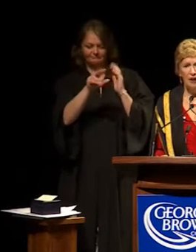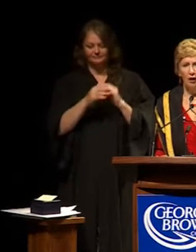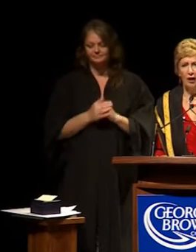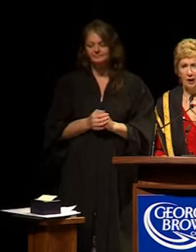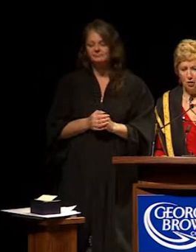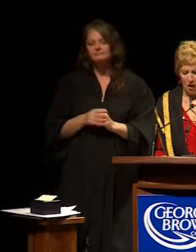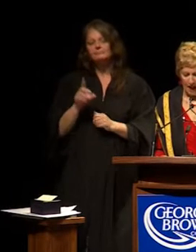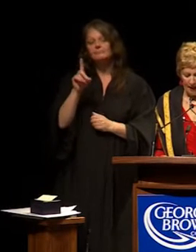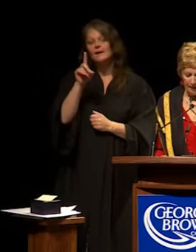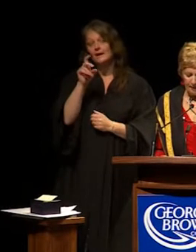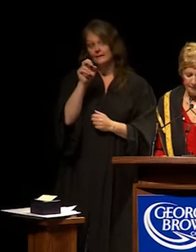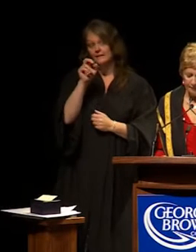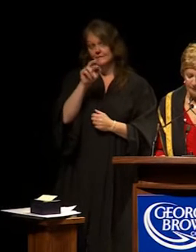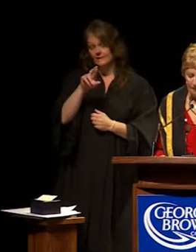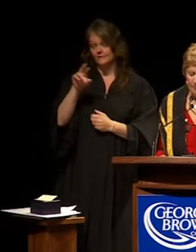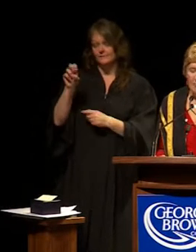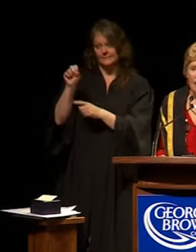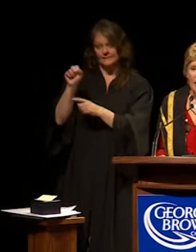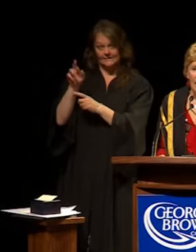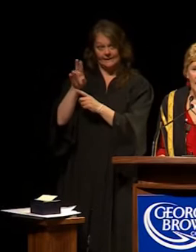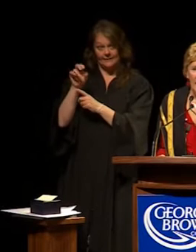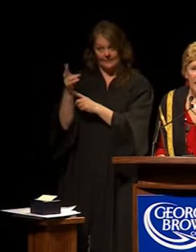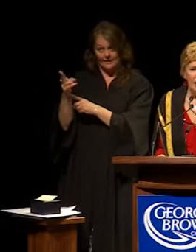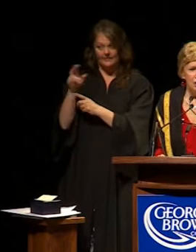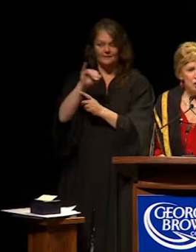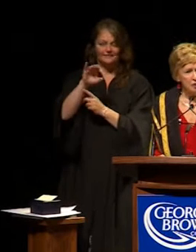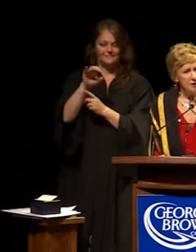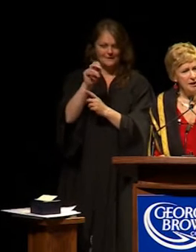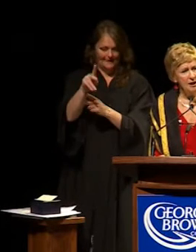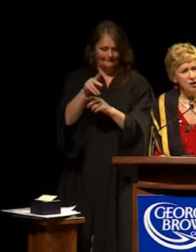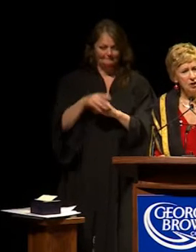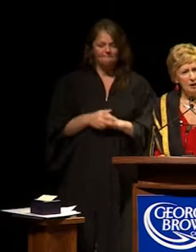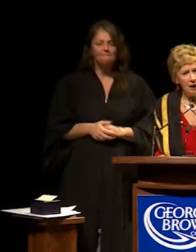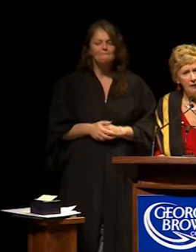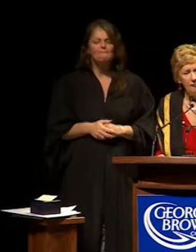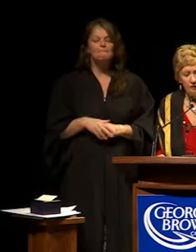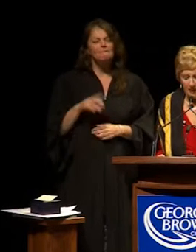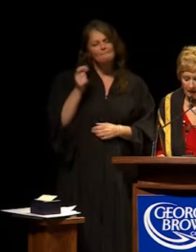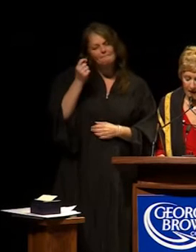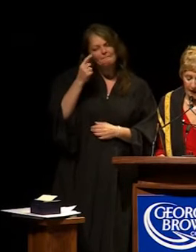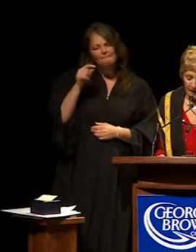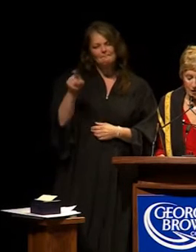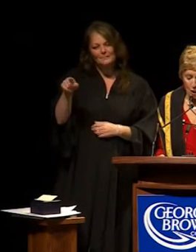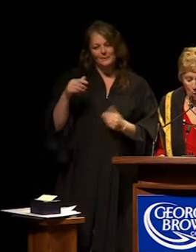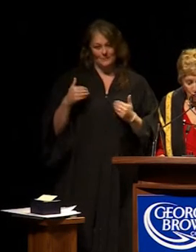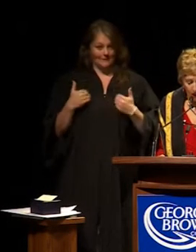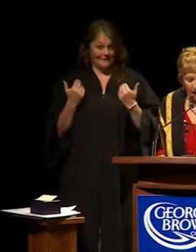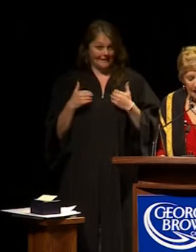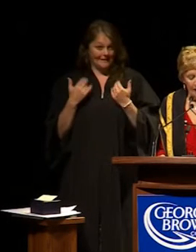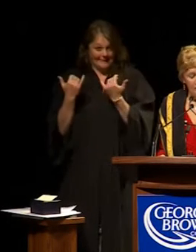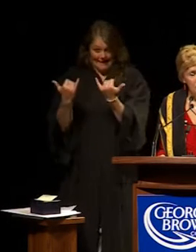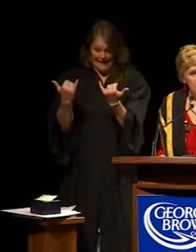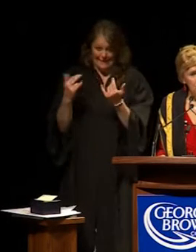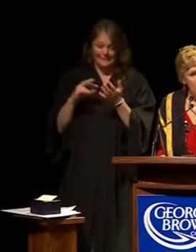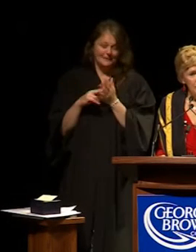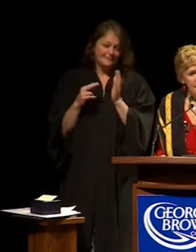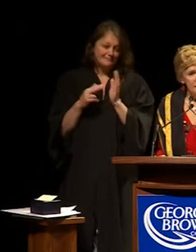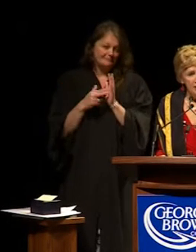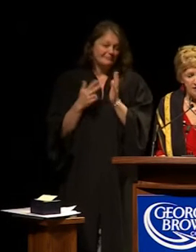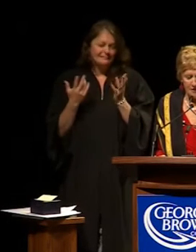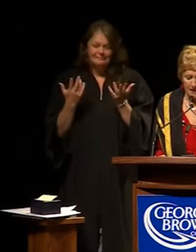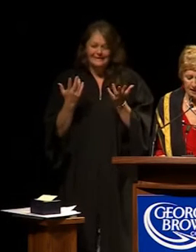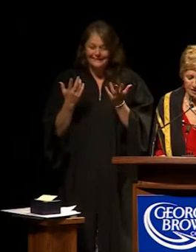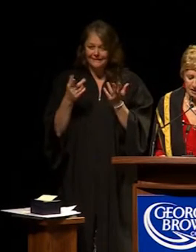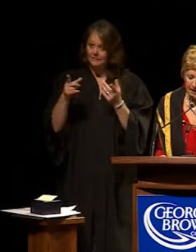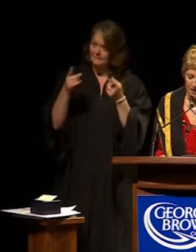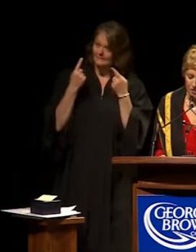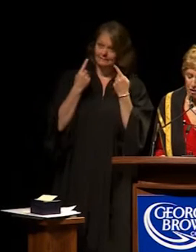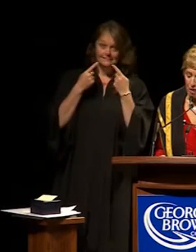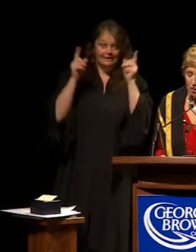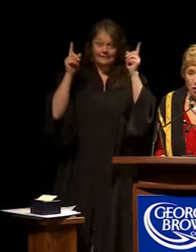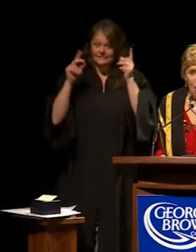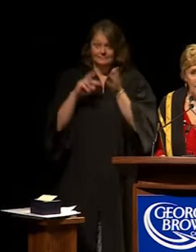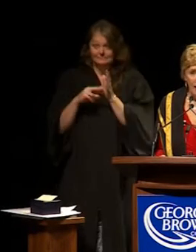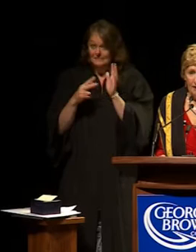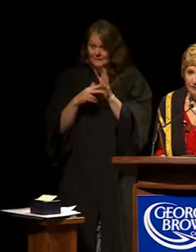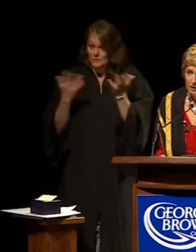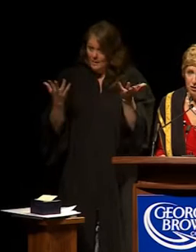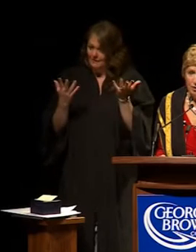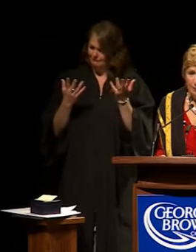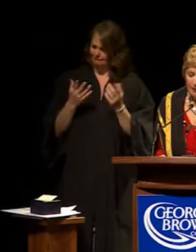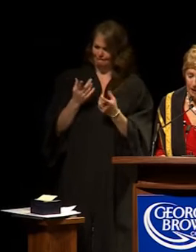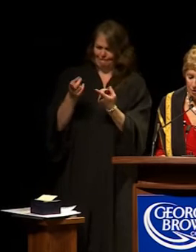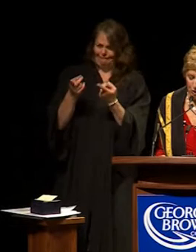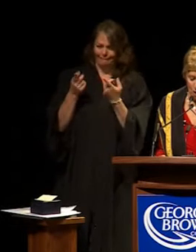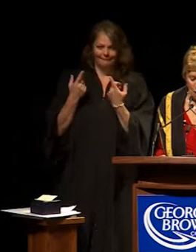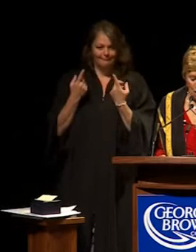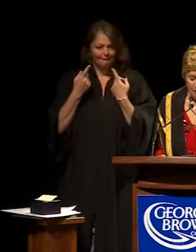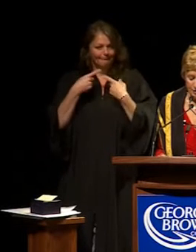Dear Sarah and Jack, at your stage in life, it's okay to look at success as not having